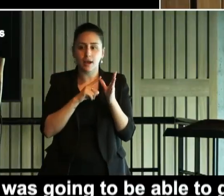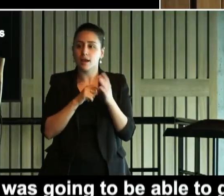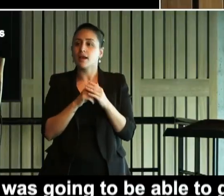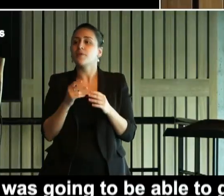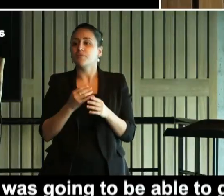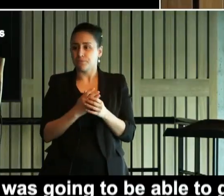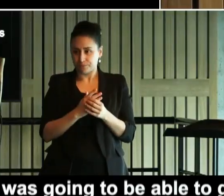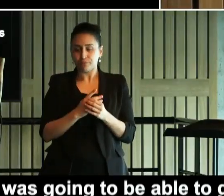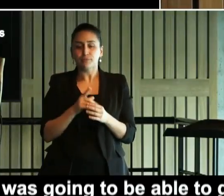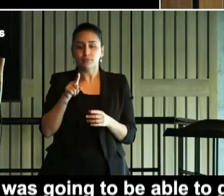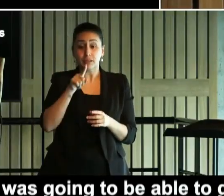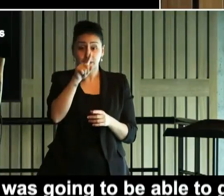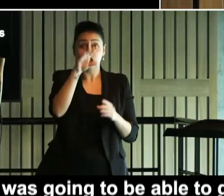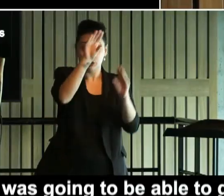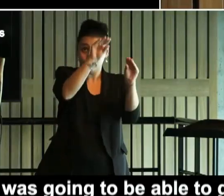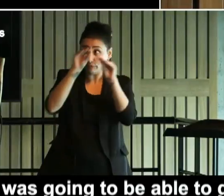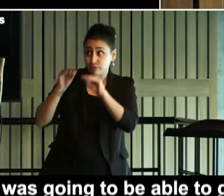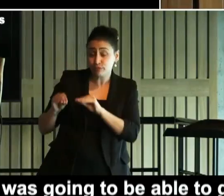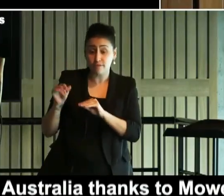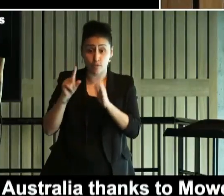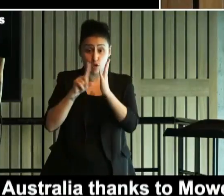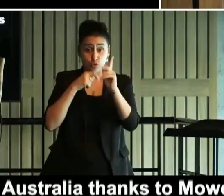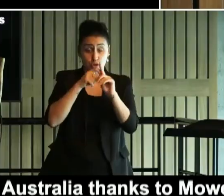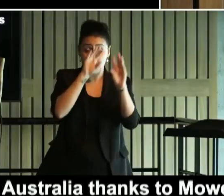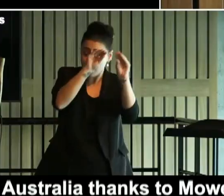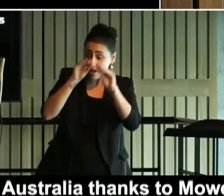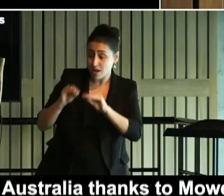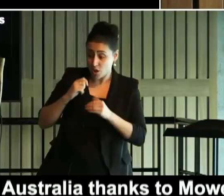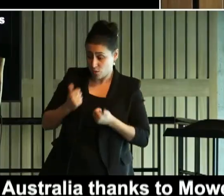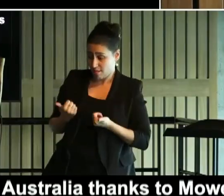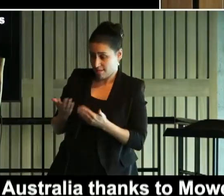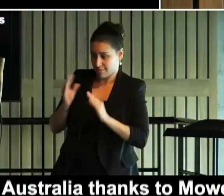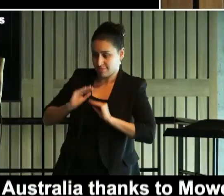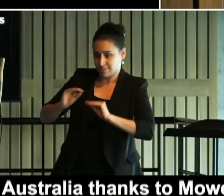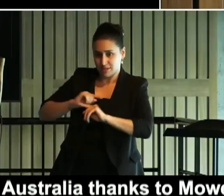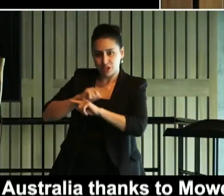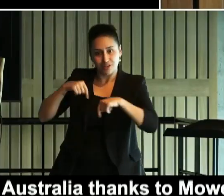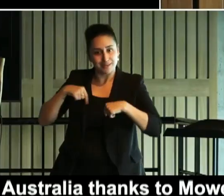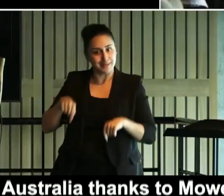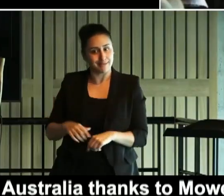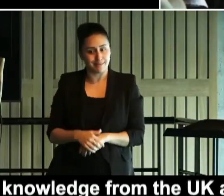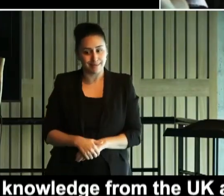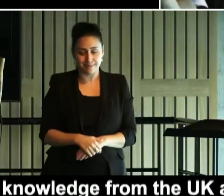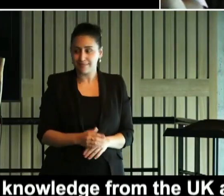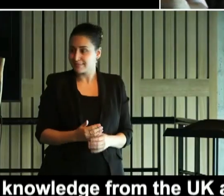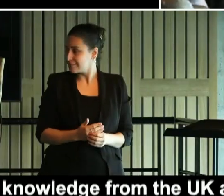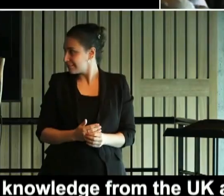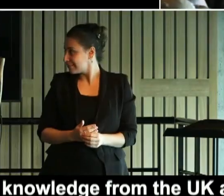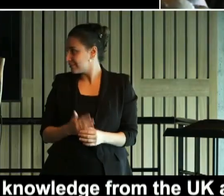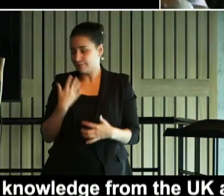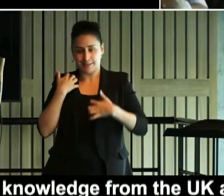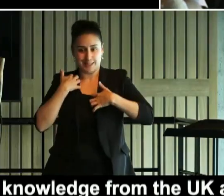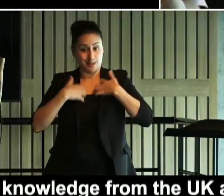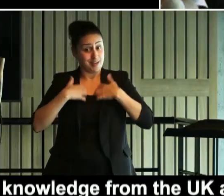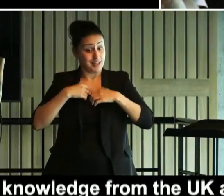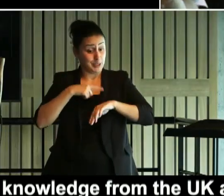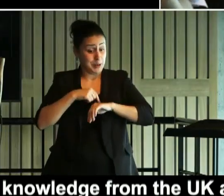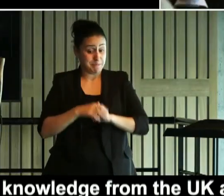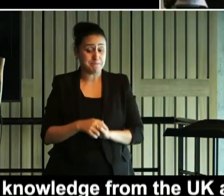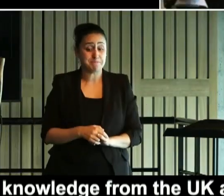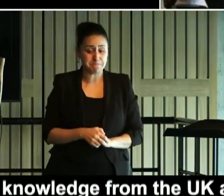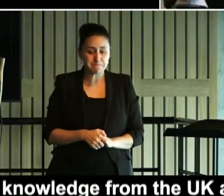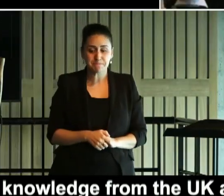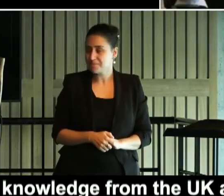UK, and that will be happening here in Australia with live music. So it's exciting times. It is very exciting times,